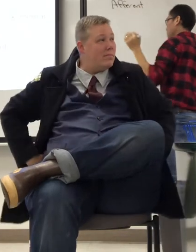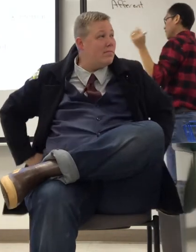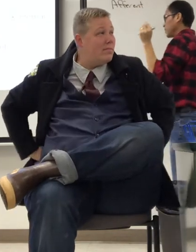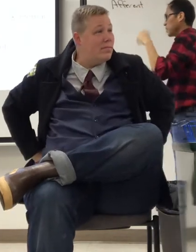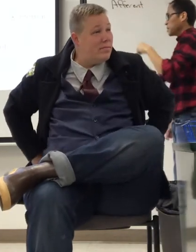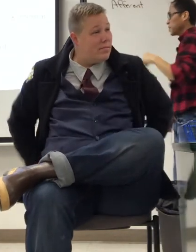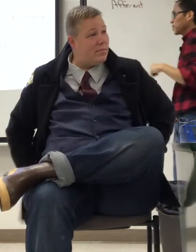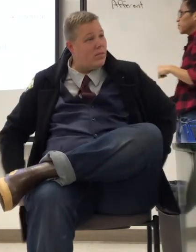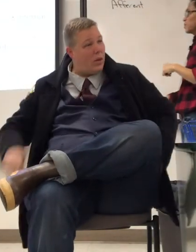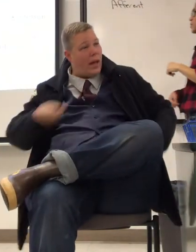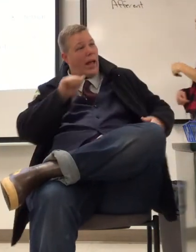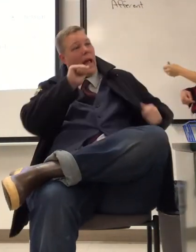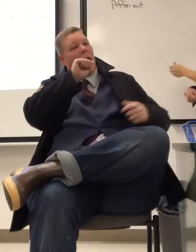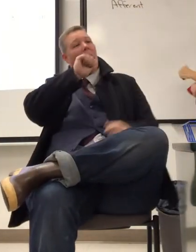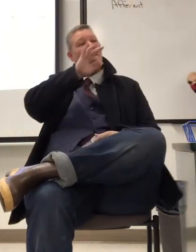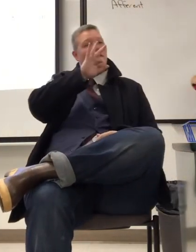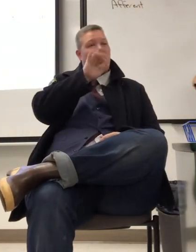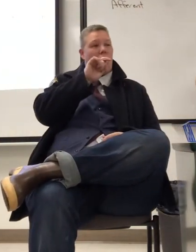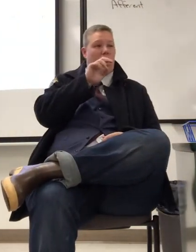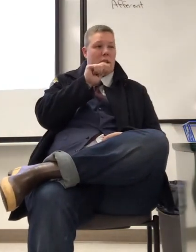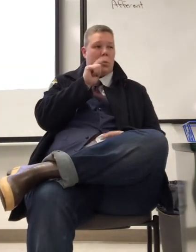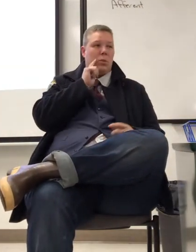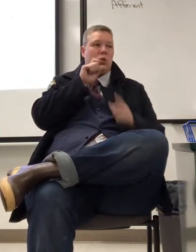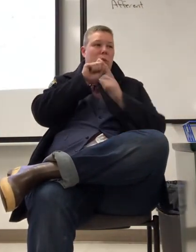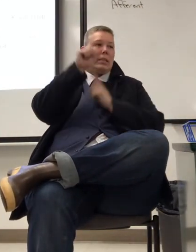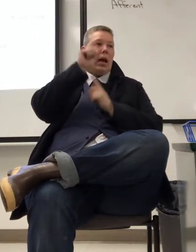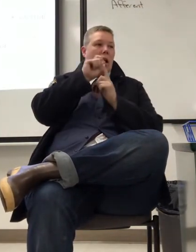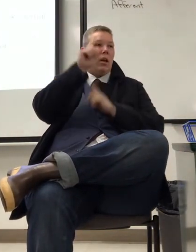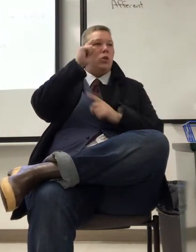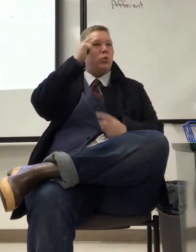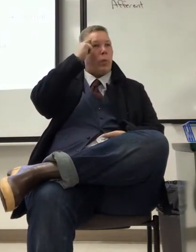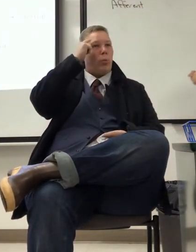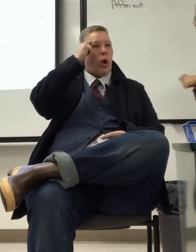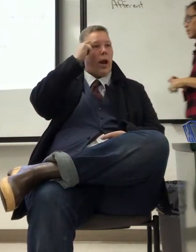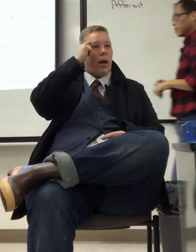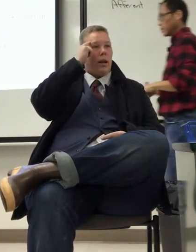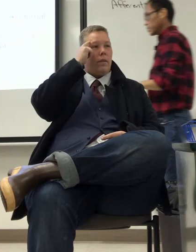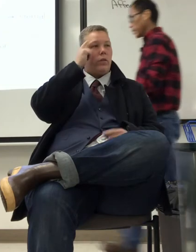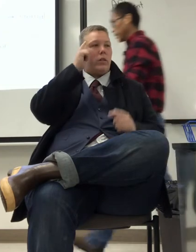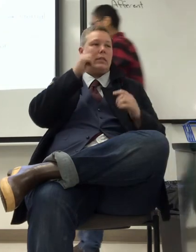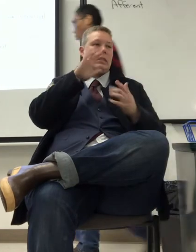Afferent is sending the signal to the brain, to the central nervous system.